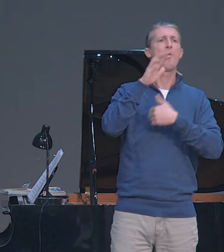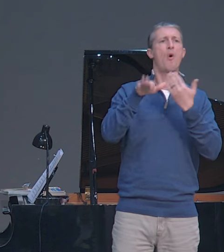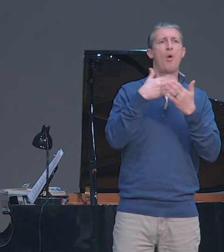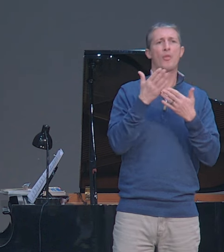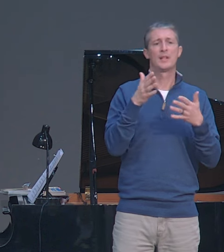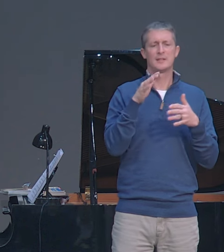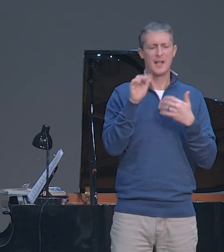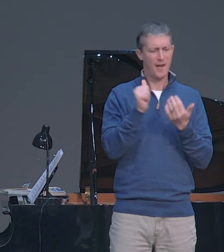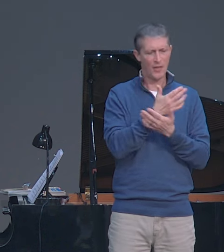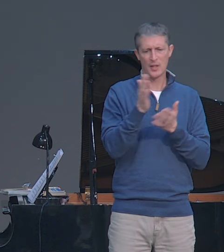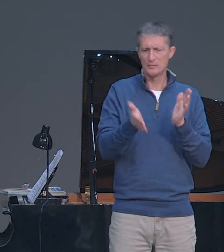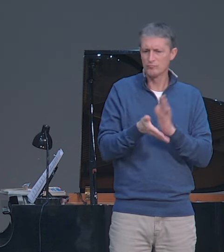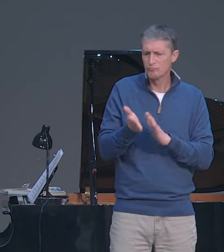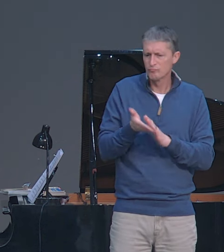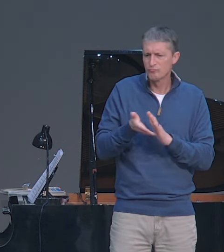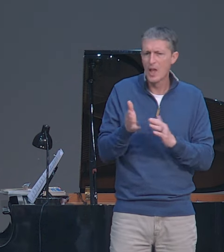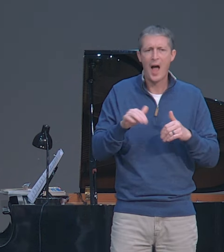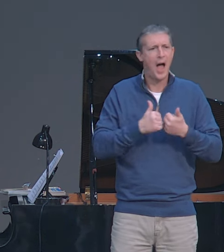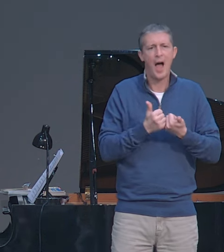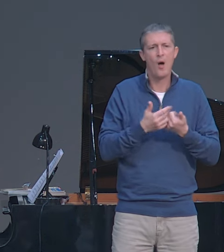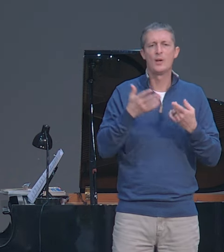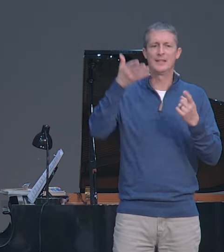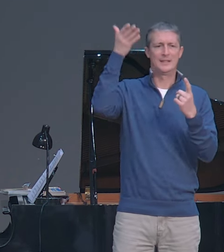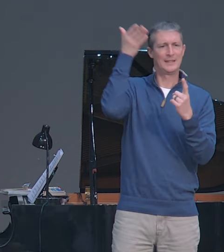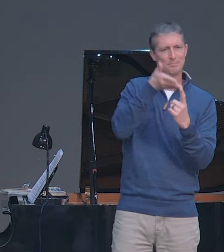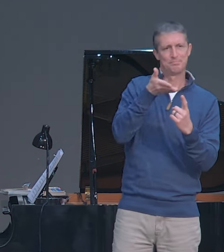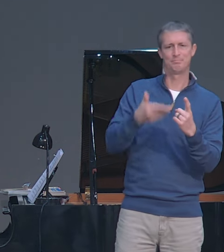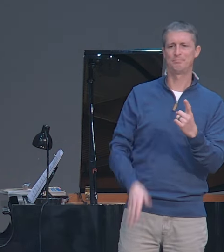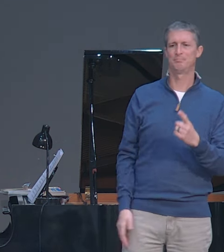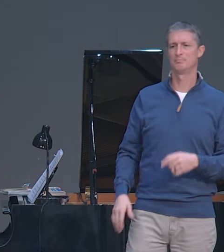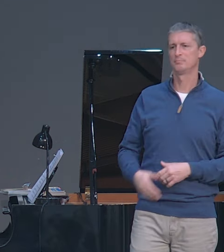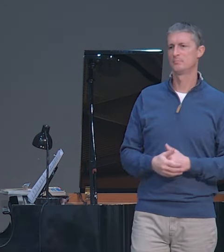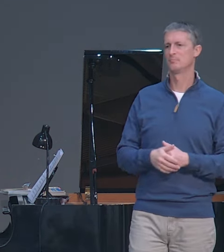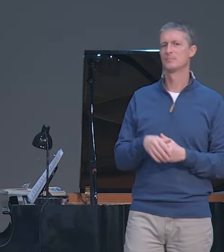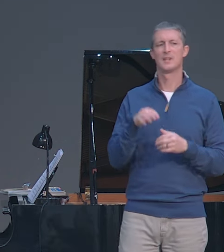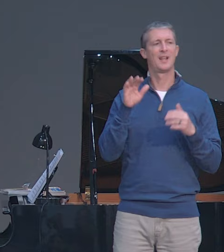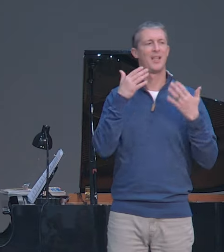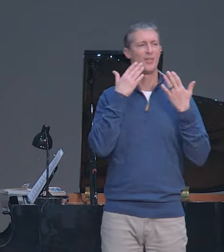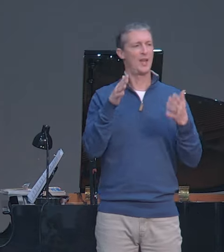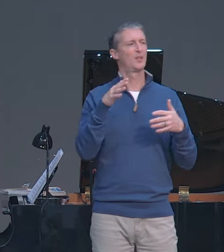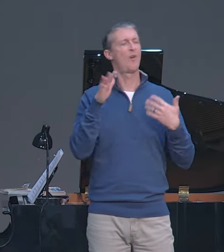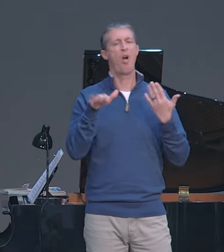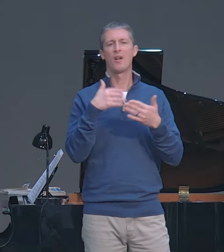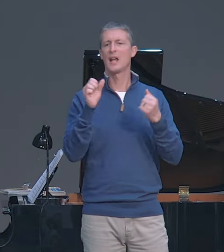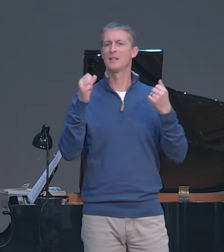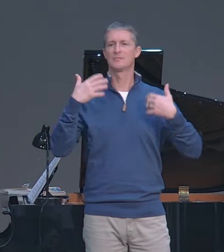together. You can be seated and we can all just go home. That was glorious.